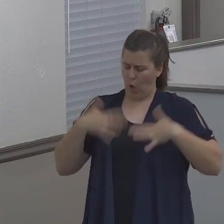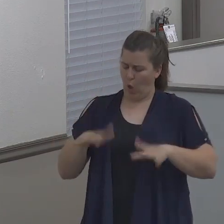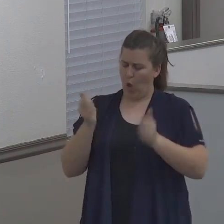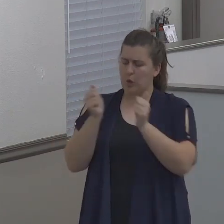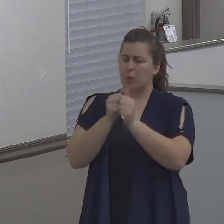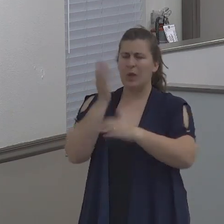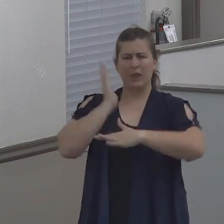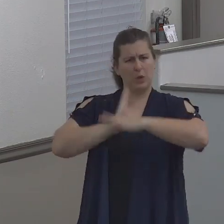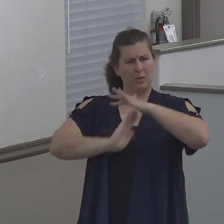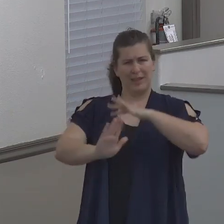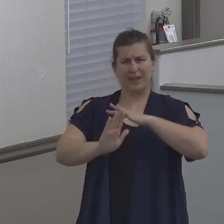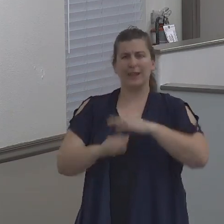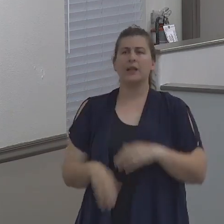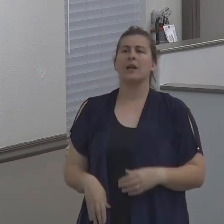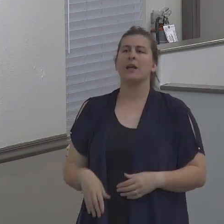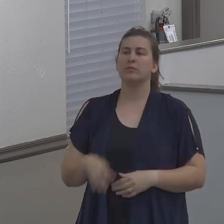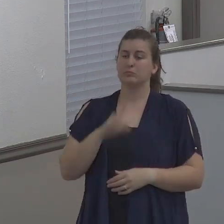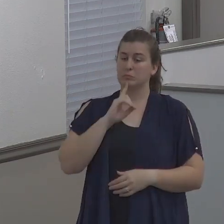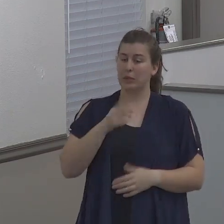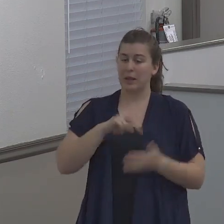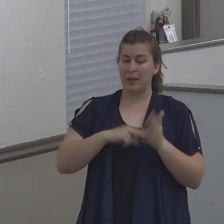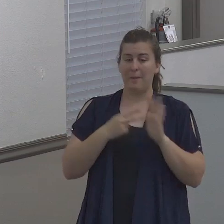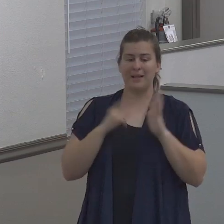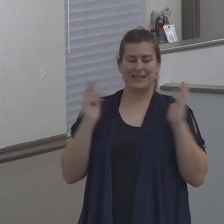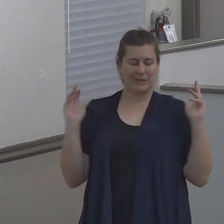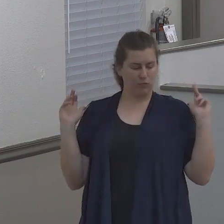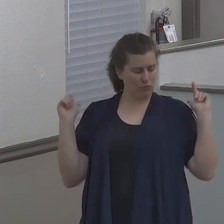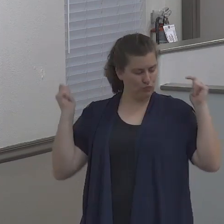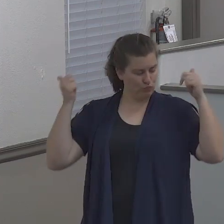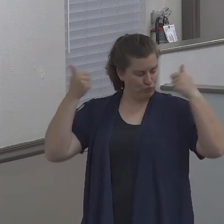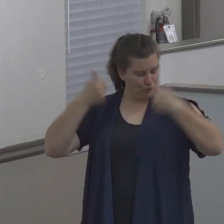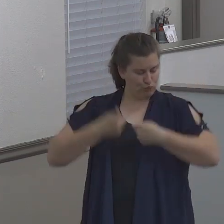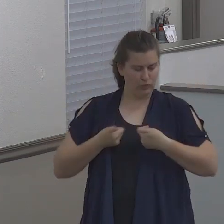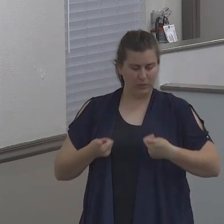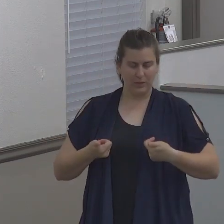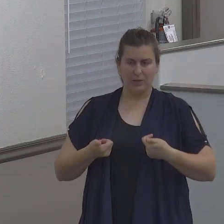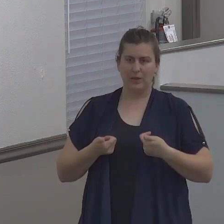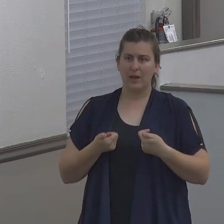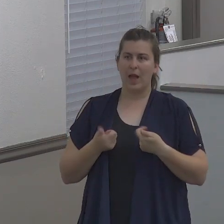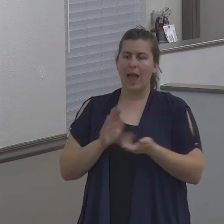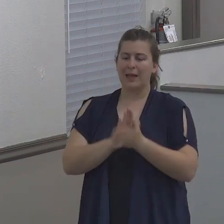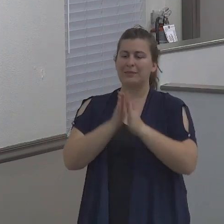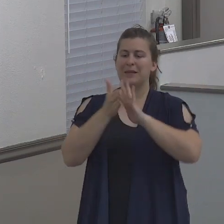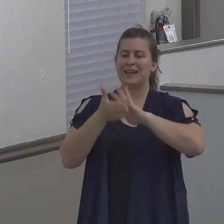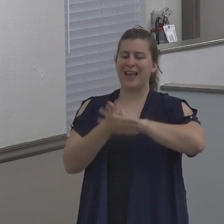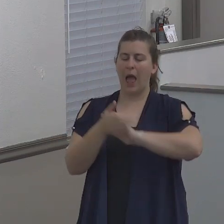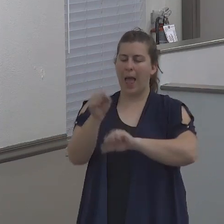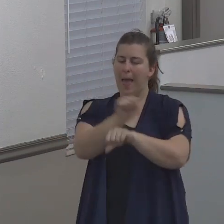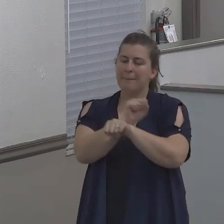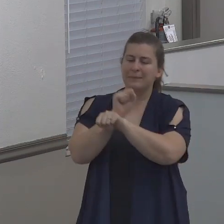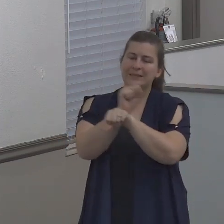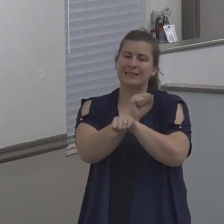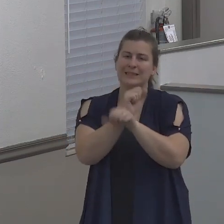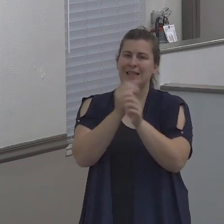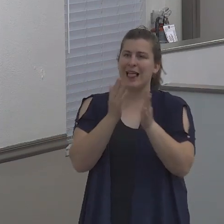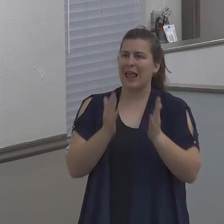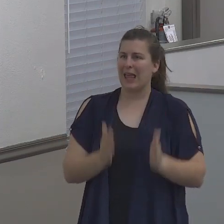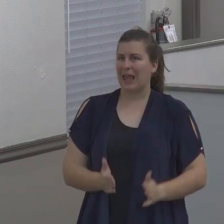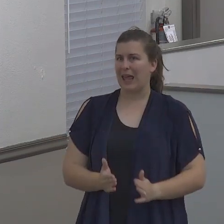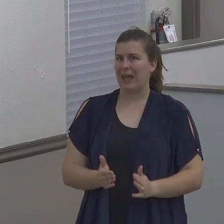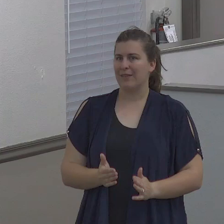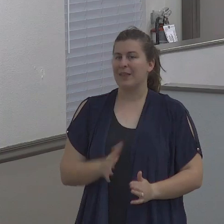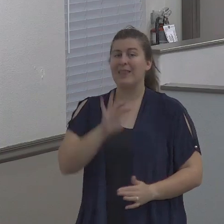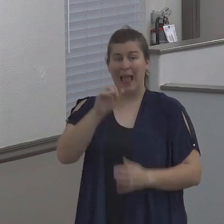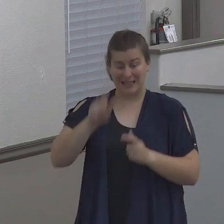gives us a phrase, clothed in humility. Literally, it means to put on the apron of a